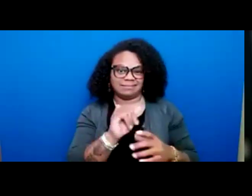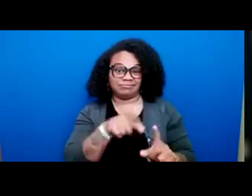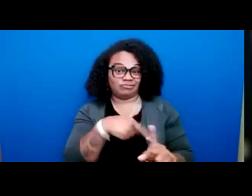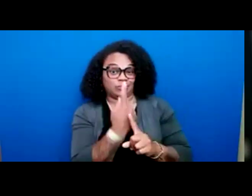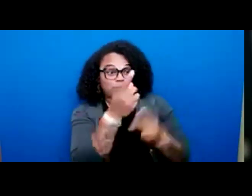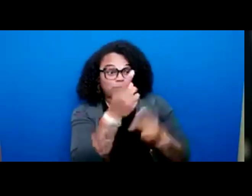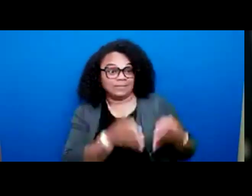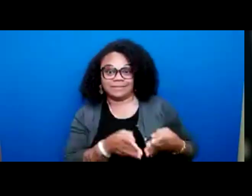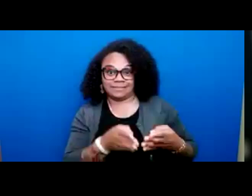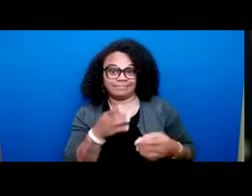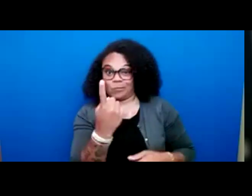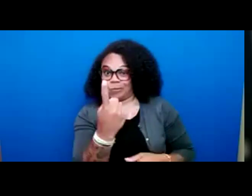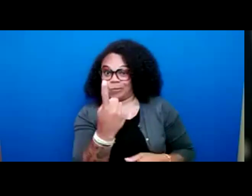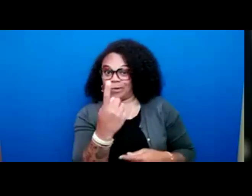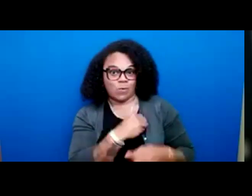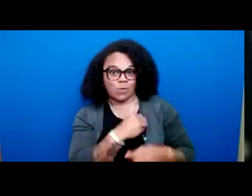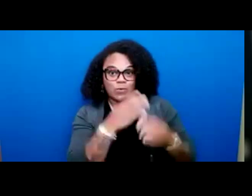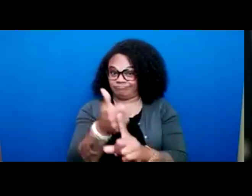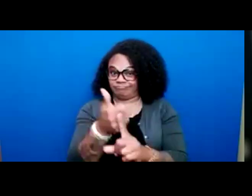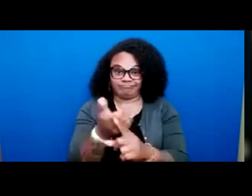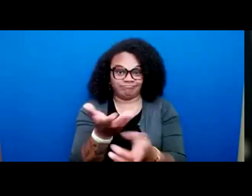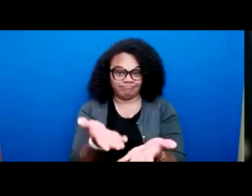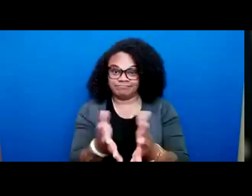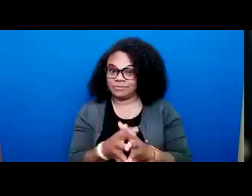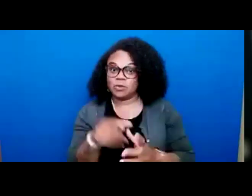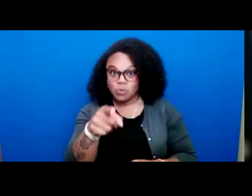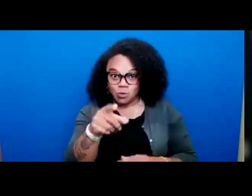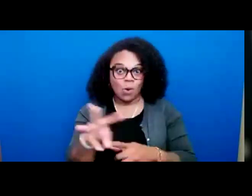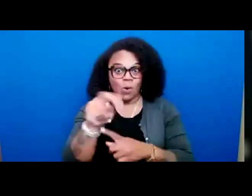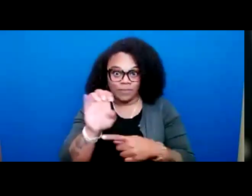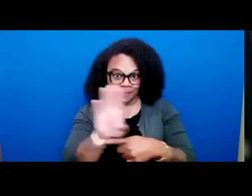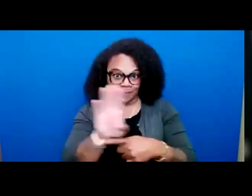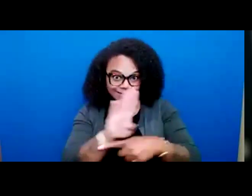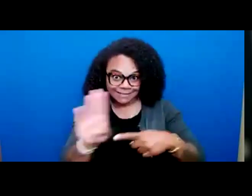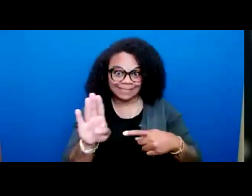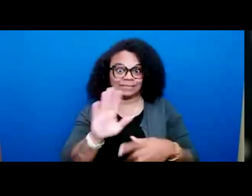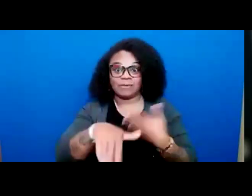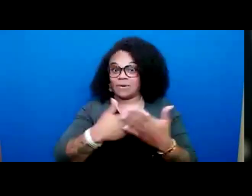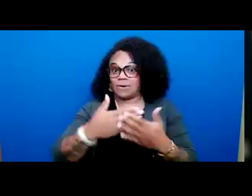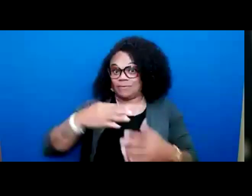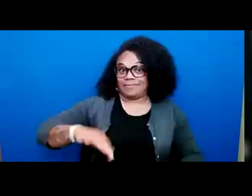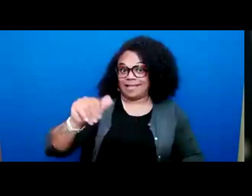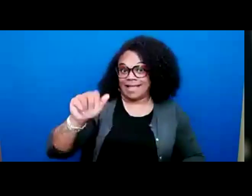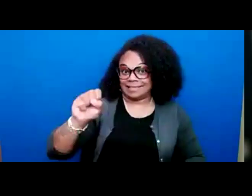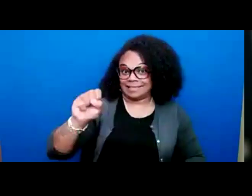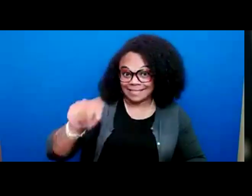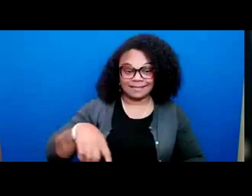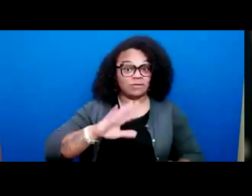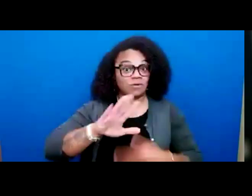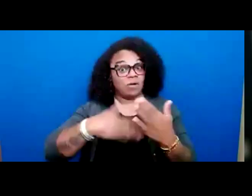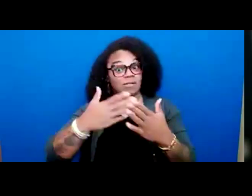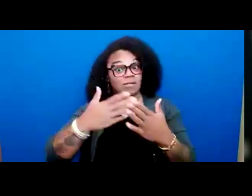You're the sole owner, and you own the business assets, the business liabilities. It all flows through